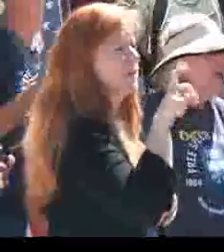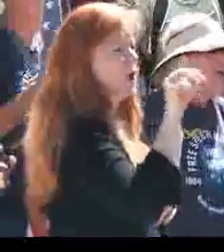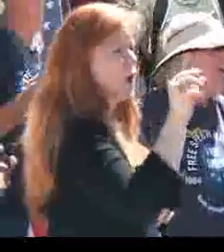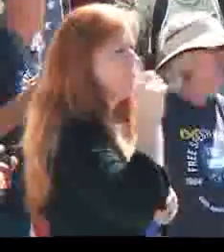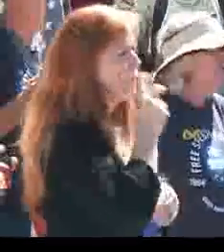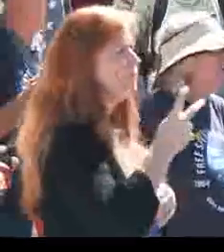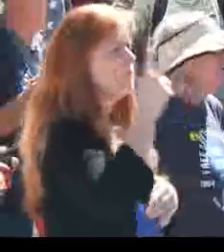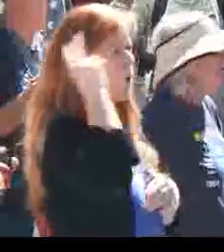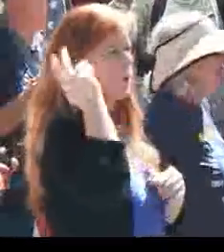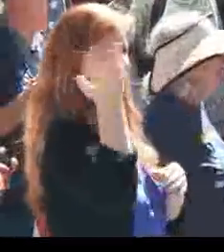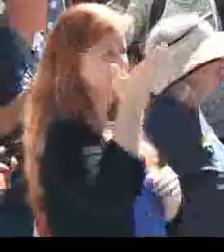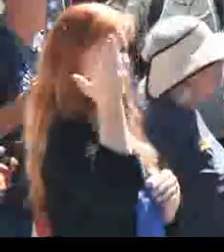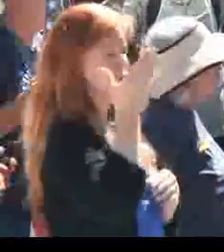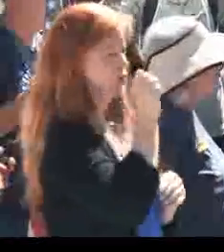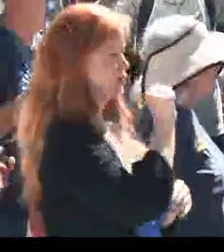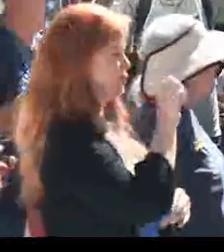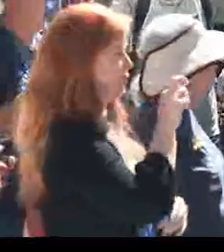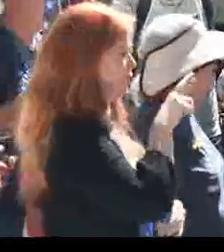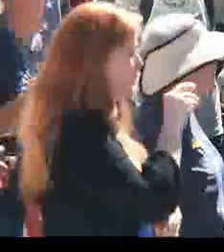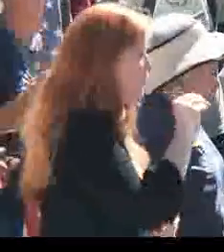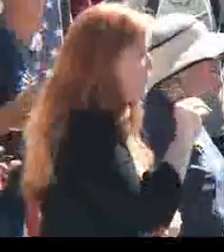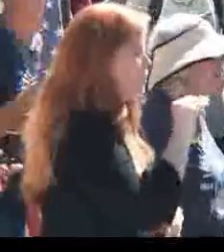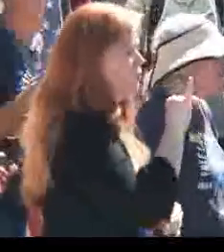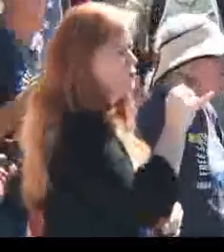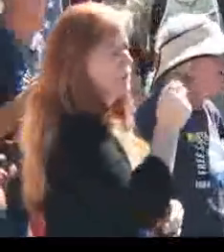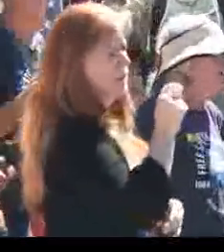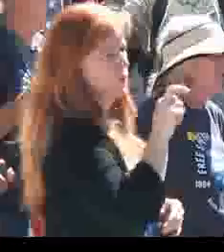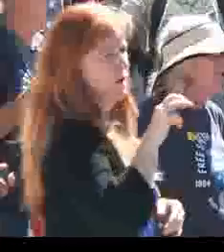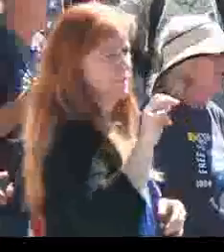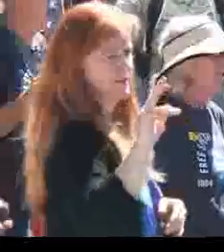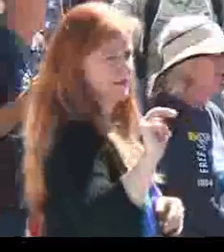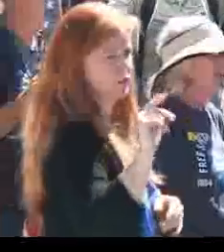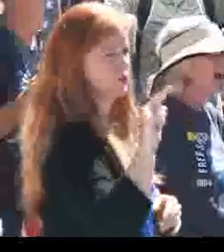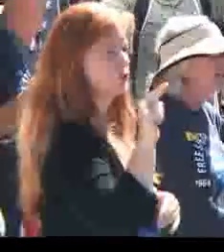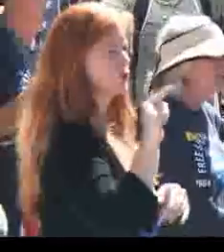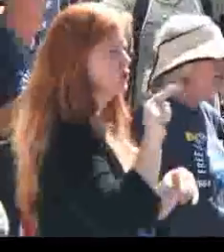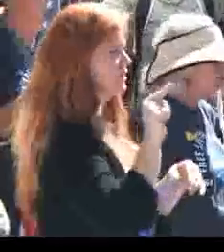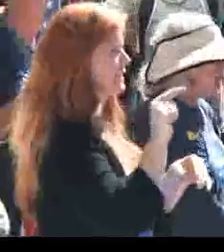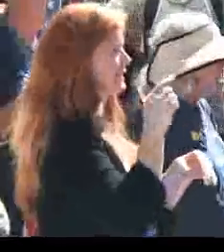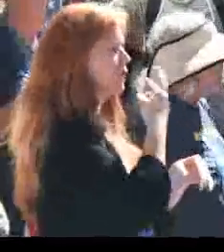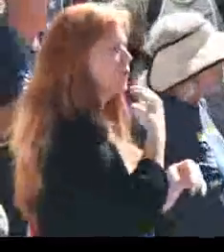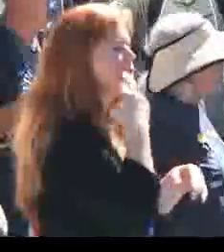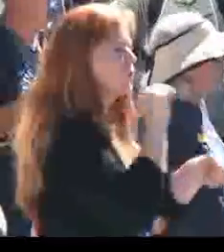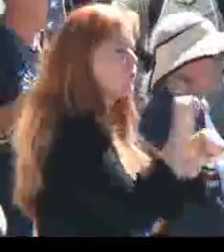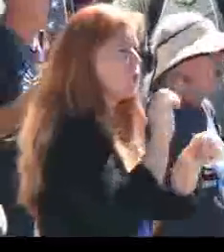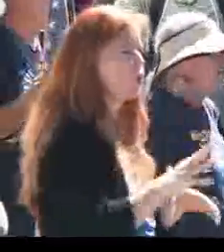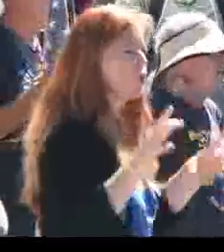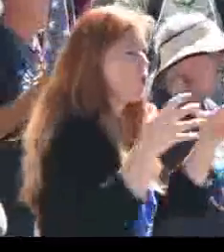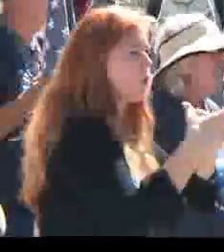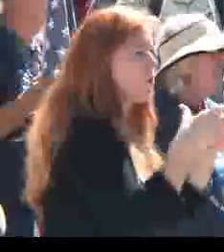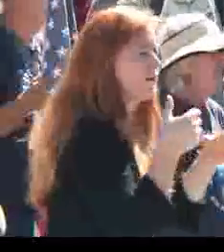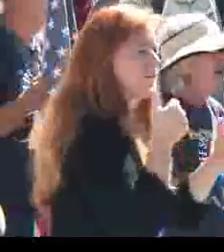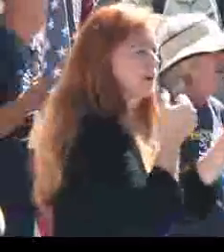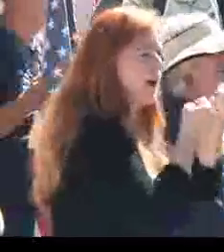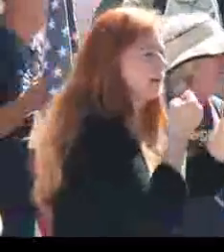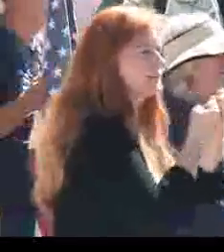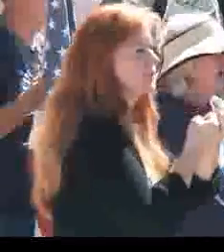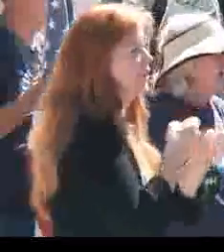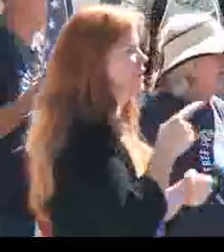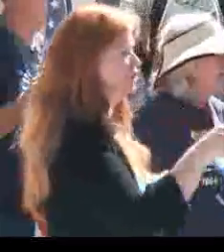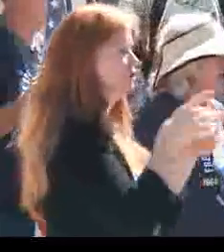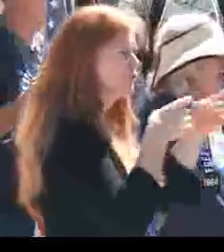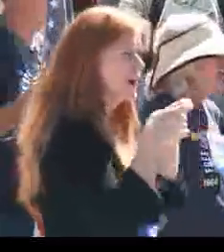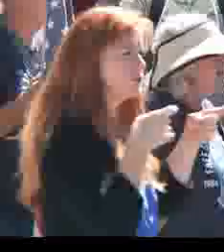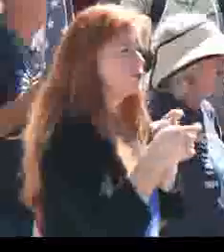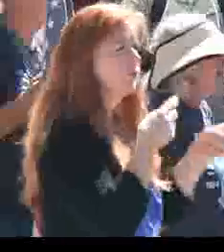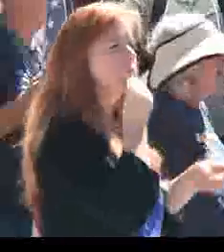Lecture with Saru Jayaraman. She is a restaurant worker organizer and the director of the Food